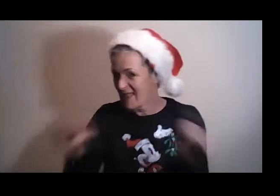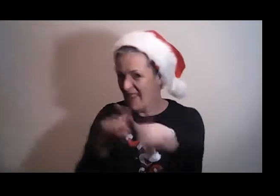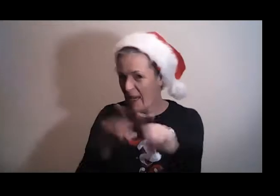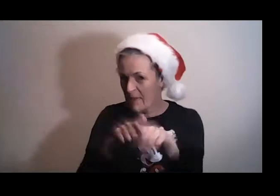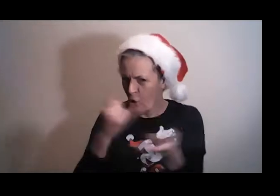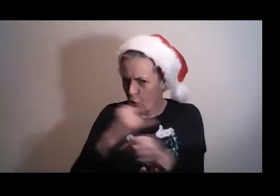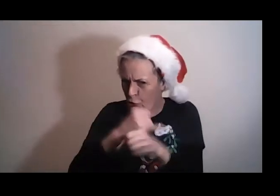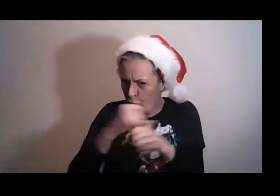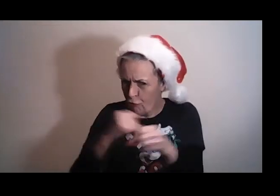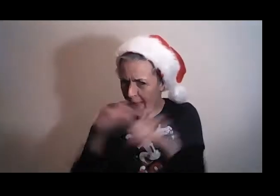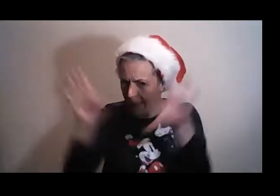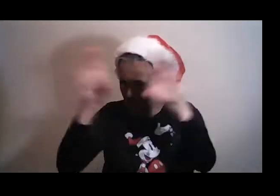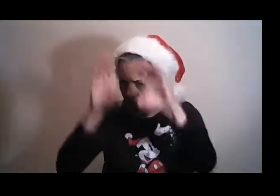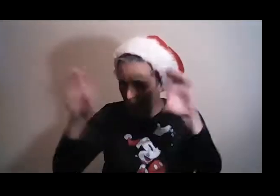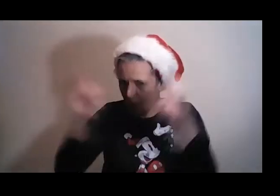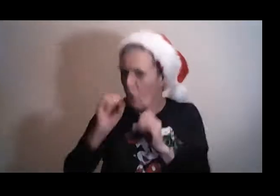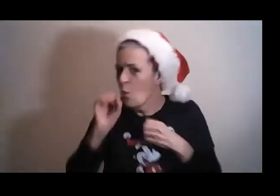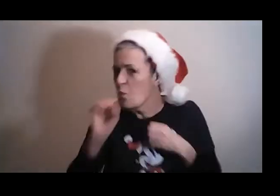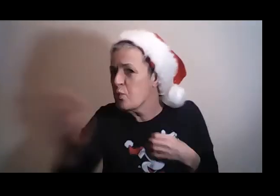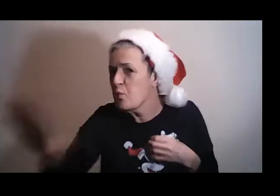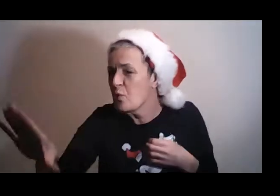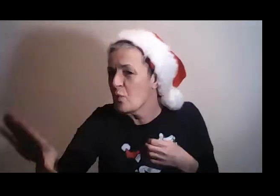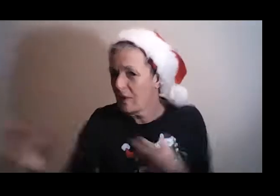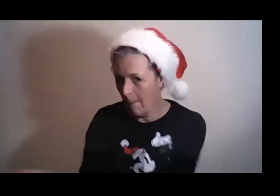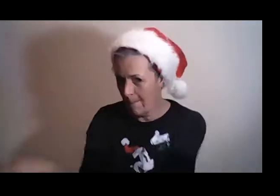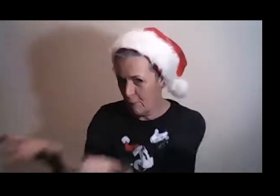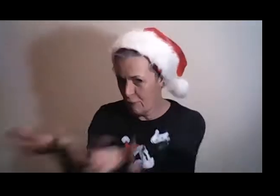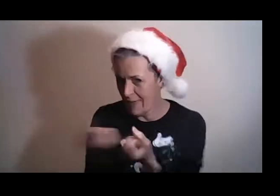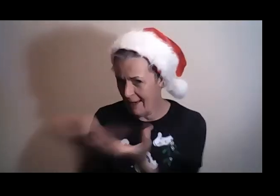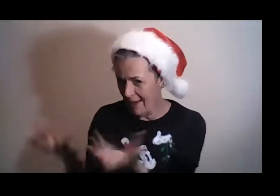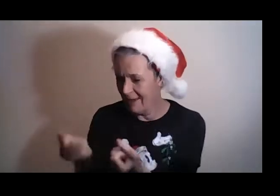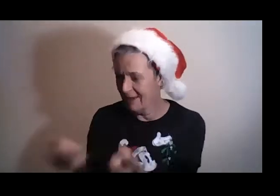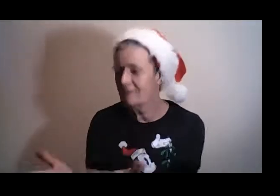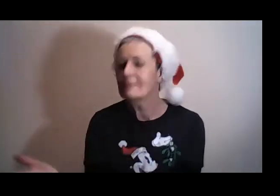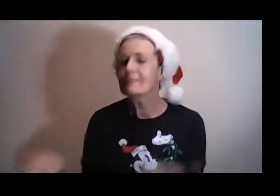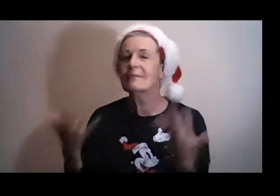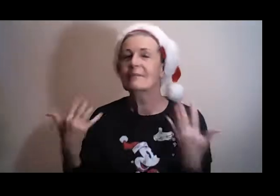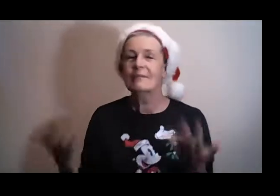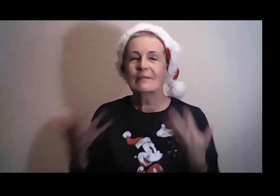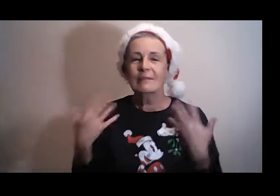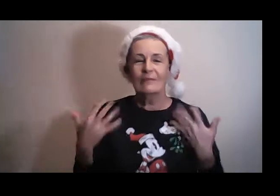it leaves you, and you bring in fresh golden energy into your body.